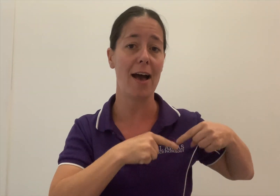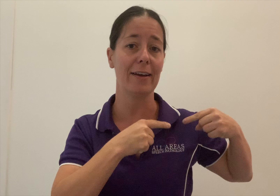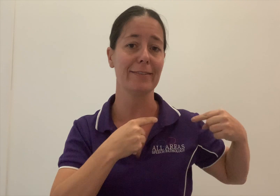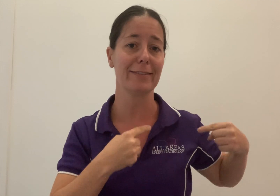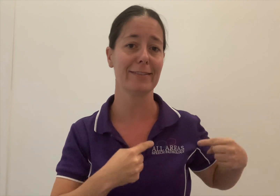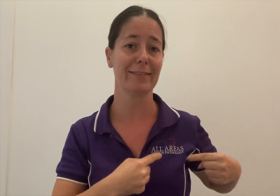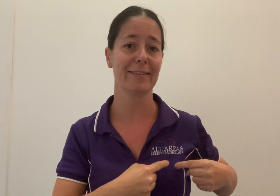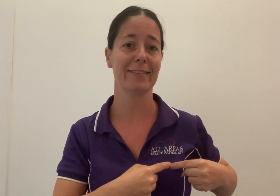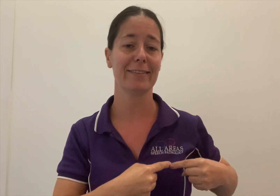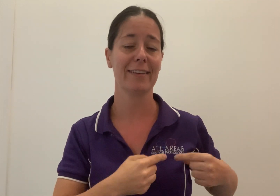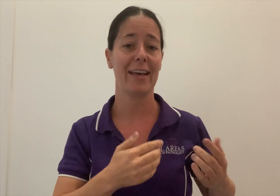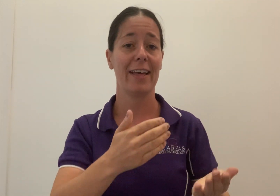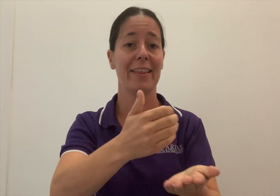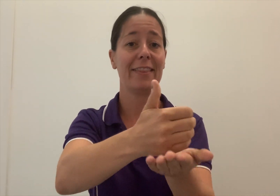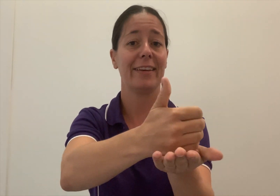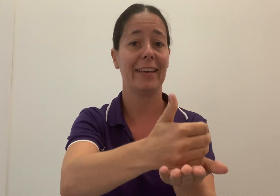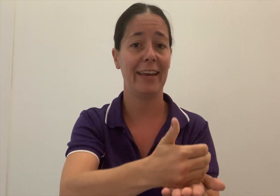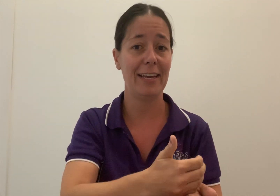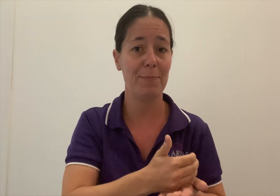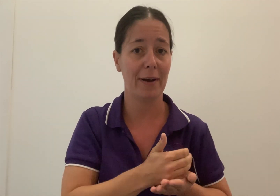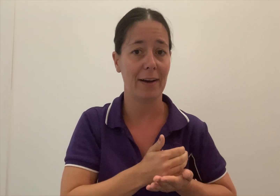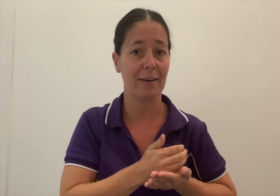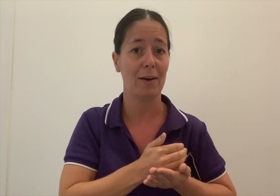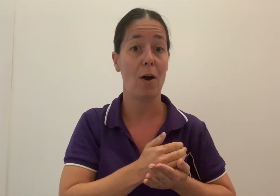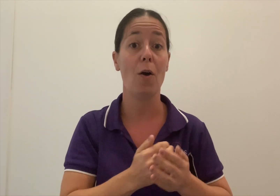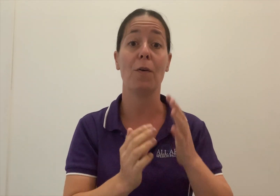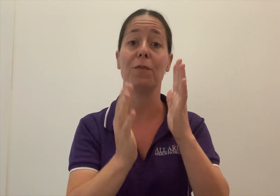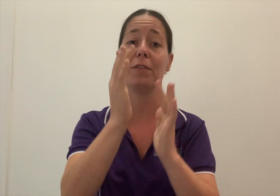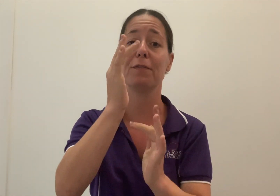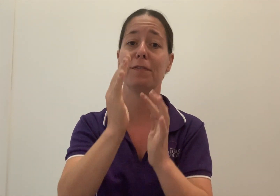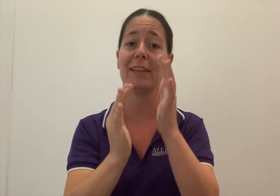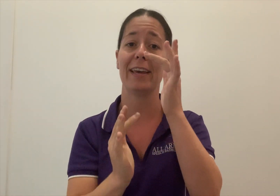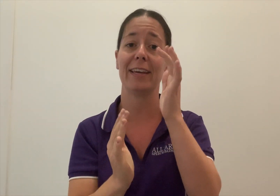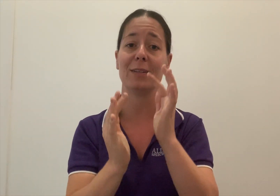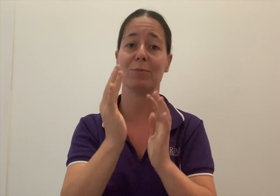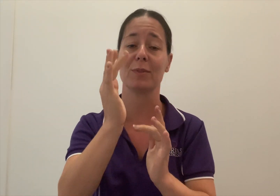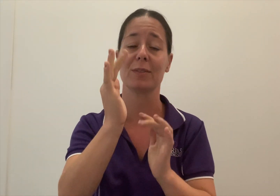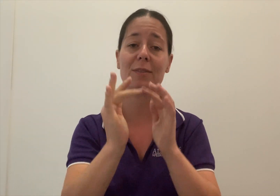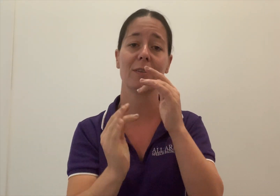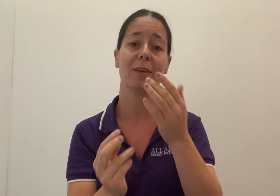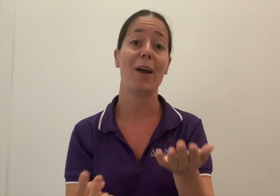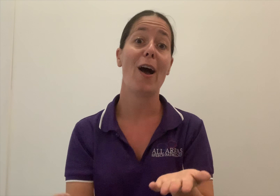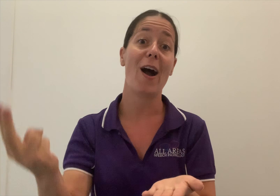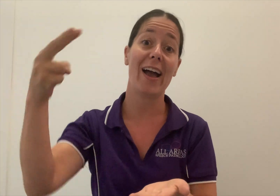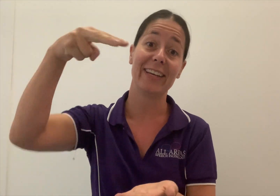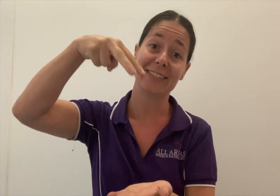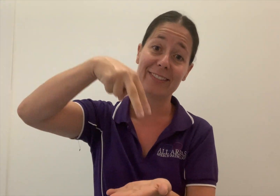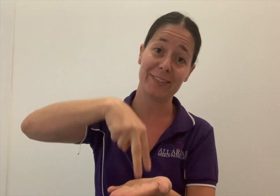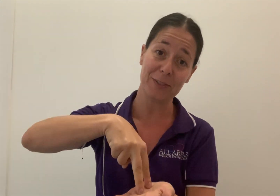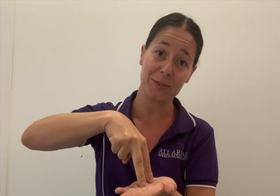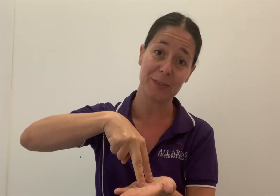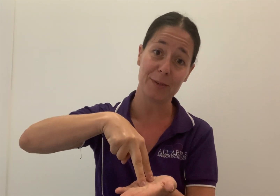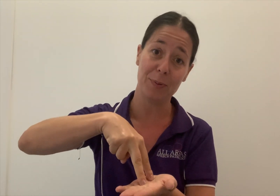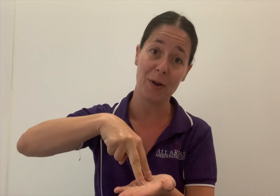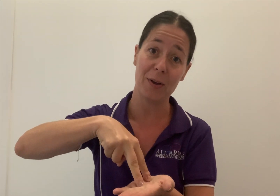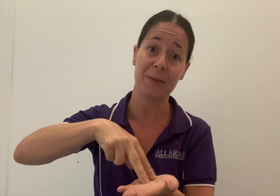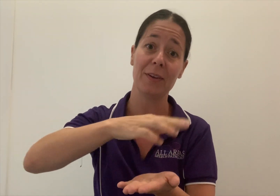heart, the keeper of the flames. I stood upon